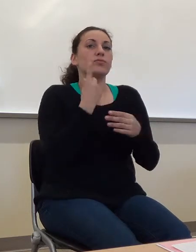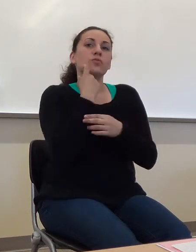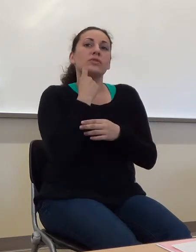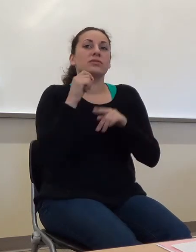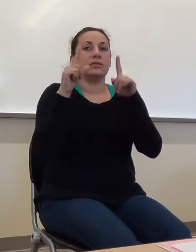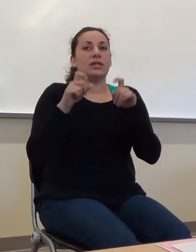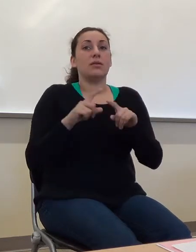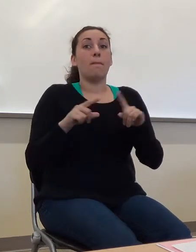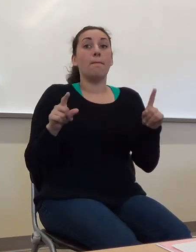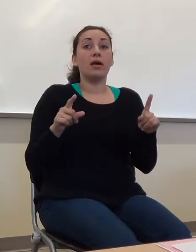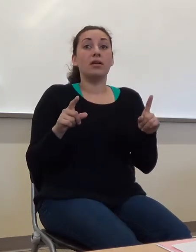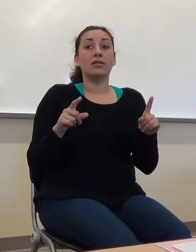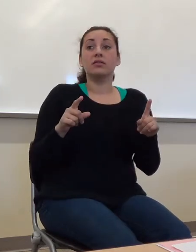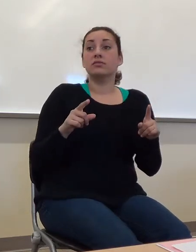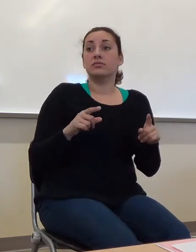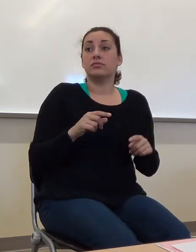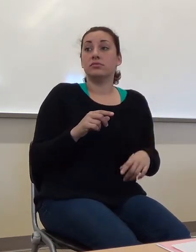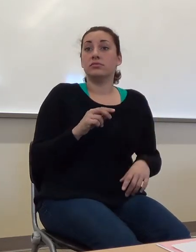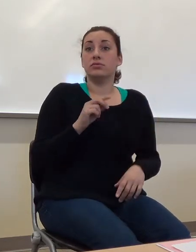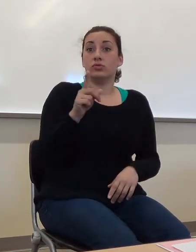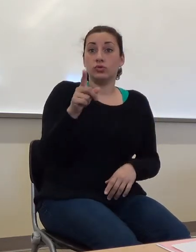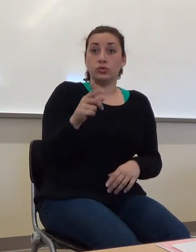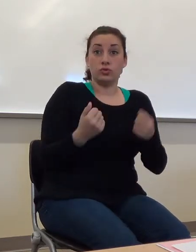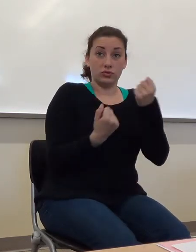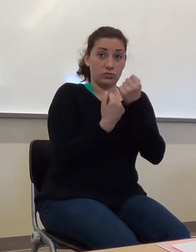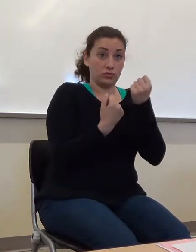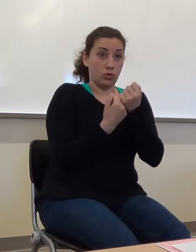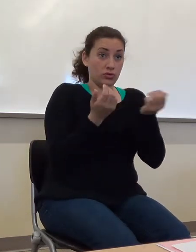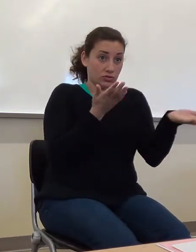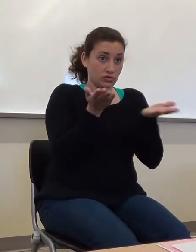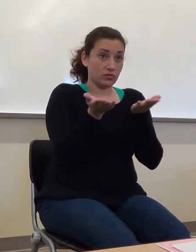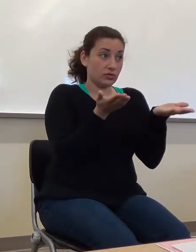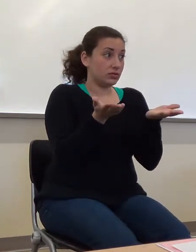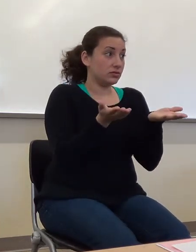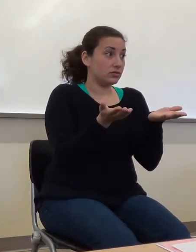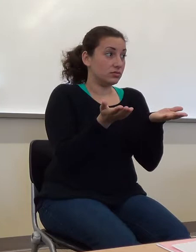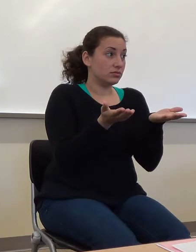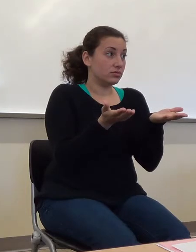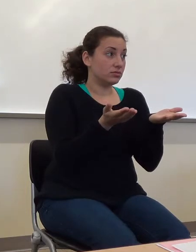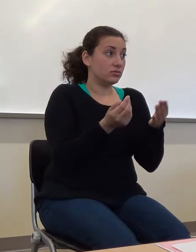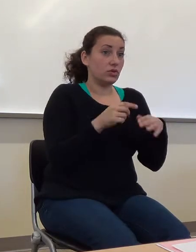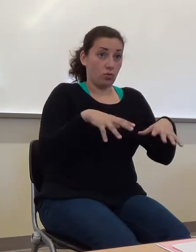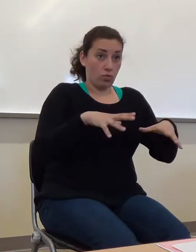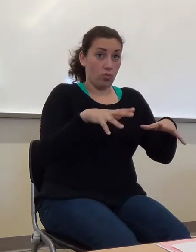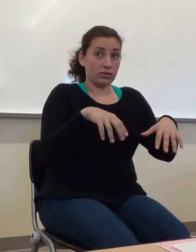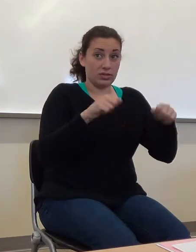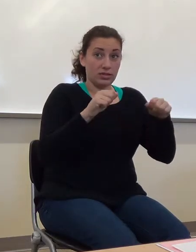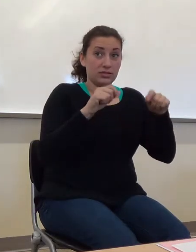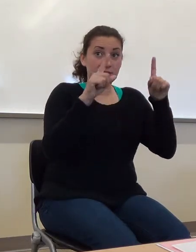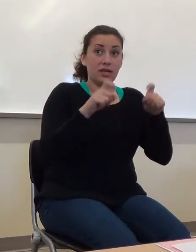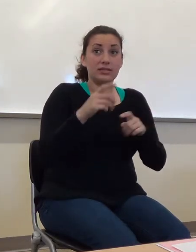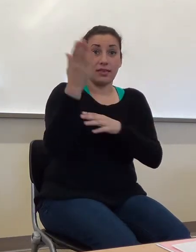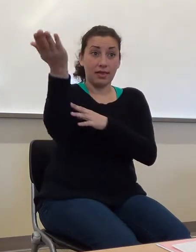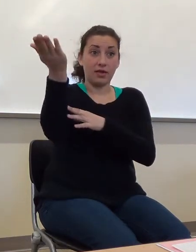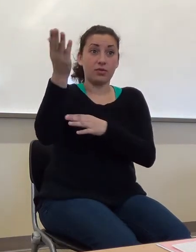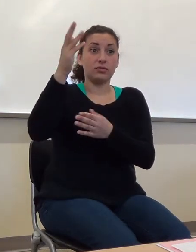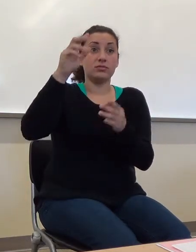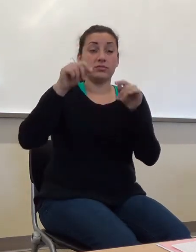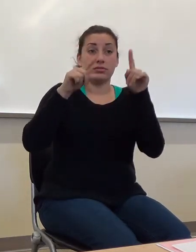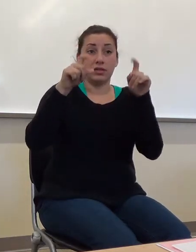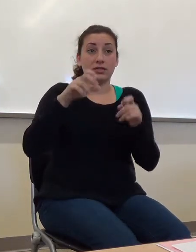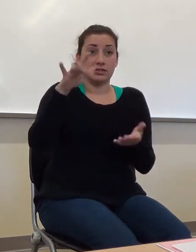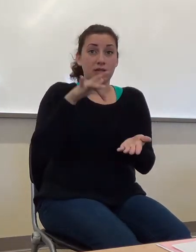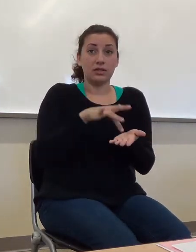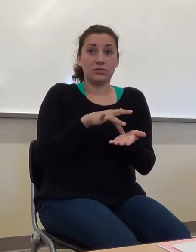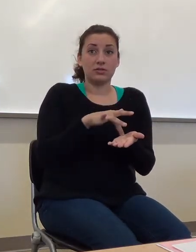people, though, is if you are in supportive services and you do want to take it at their testing